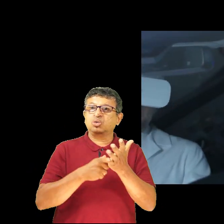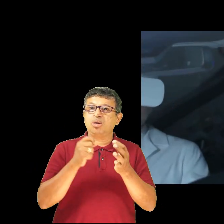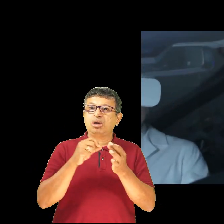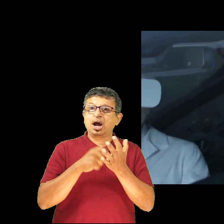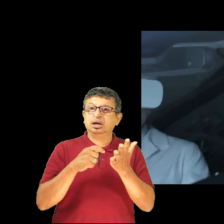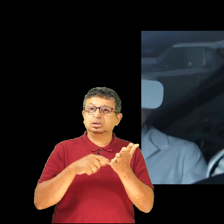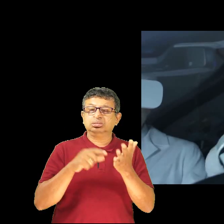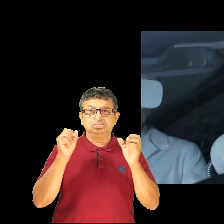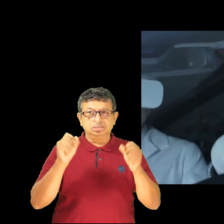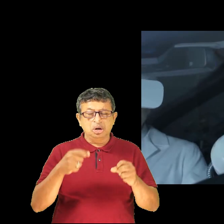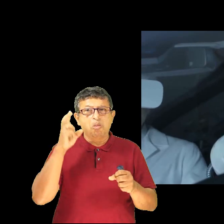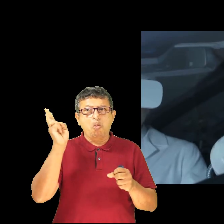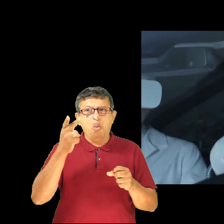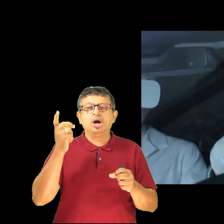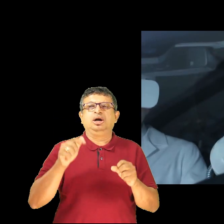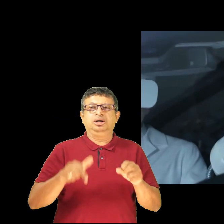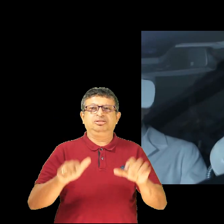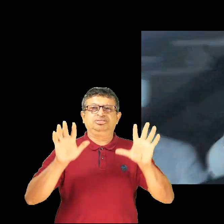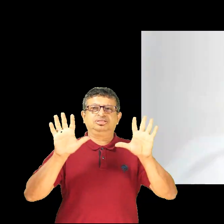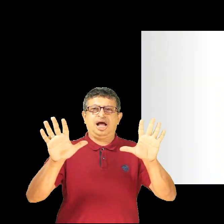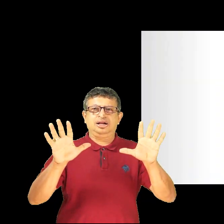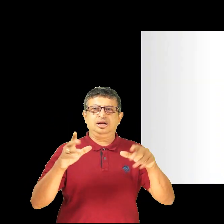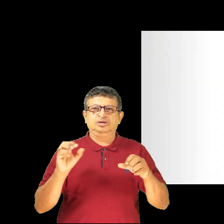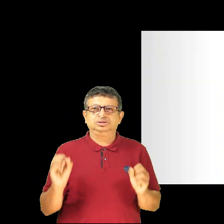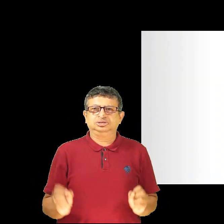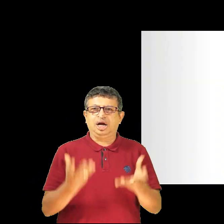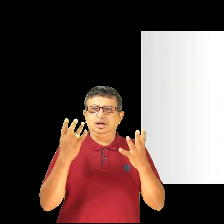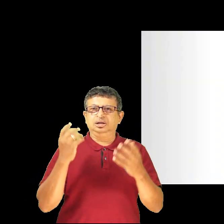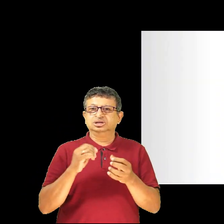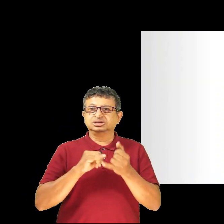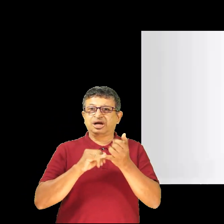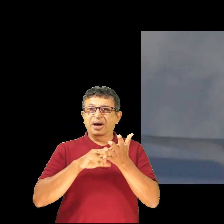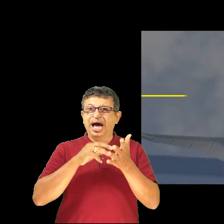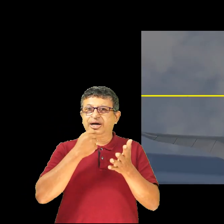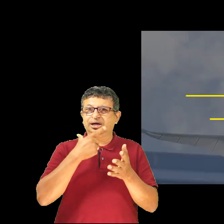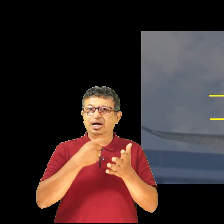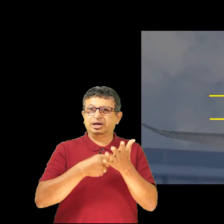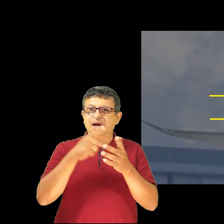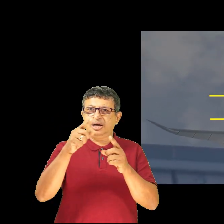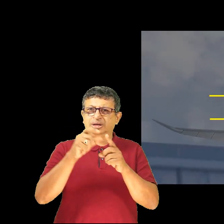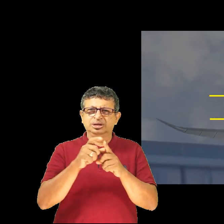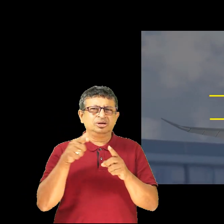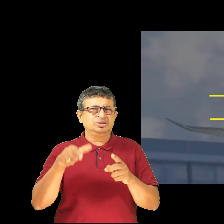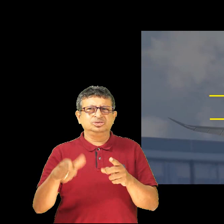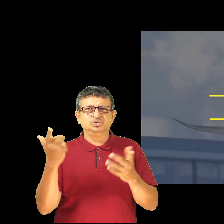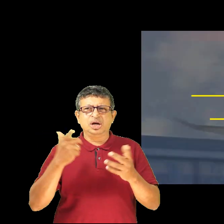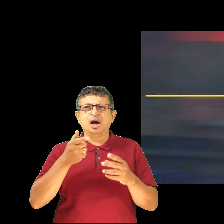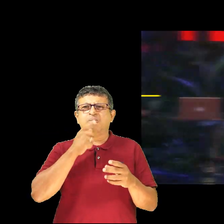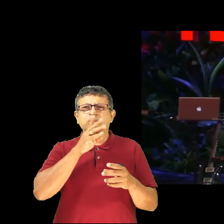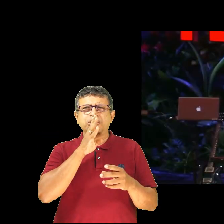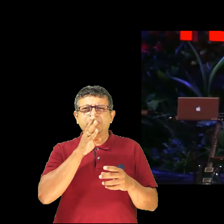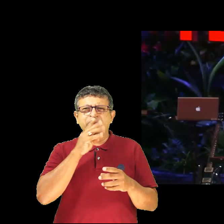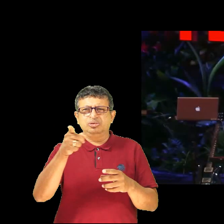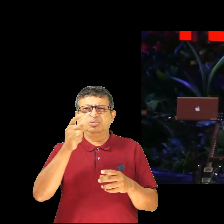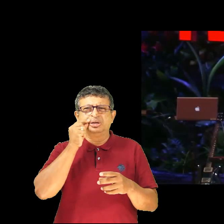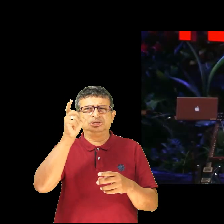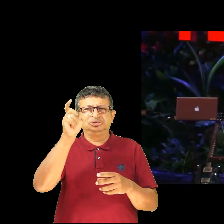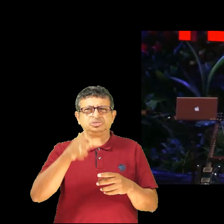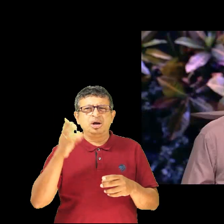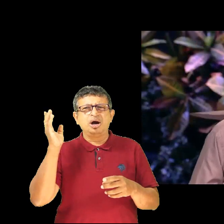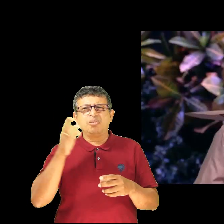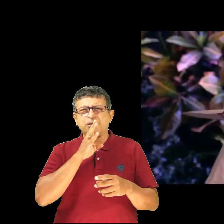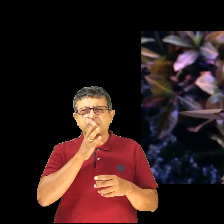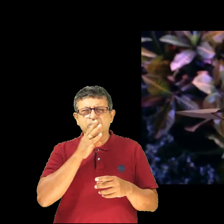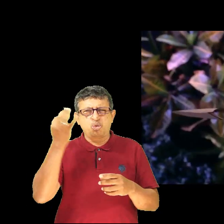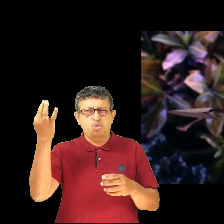see how far technology has come. Number 10. Smart Bird. Take your seatbelts